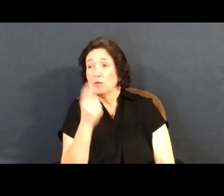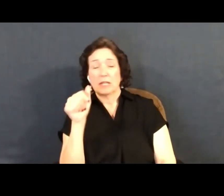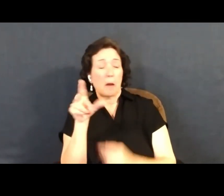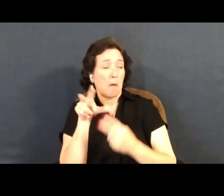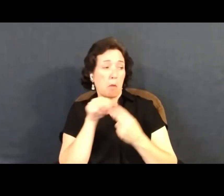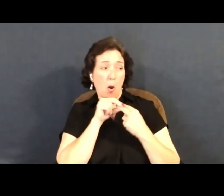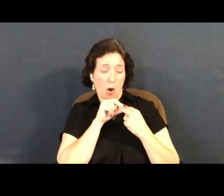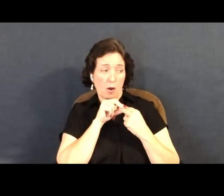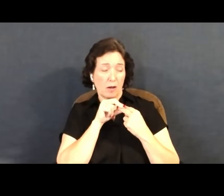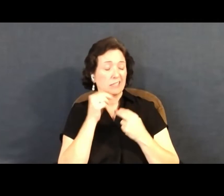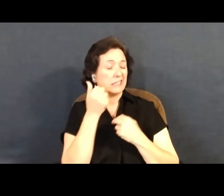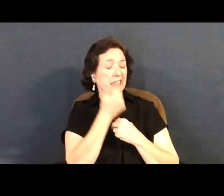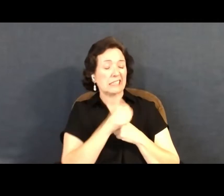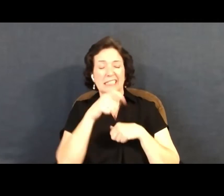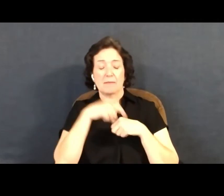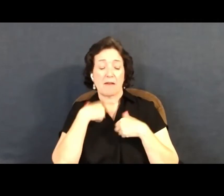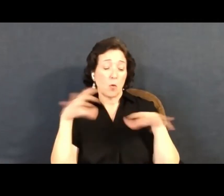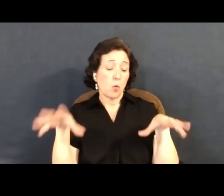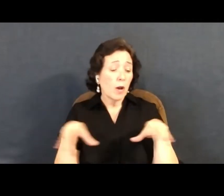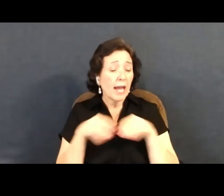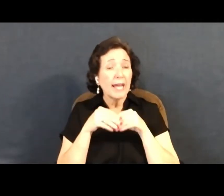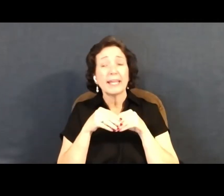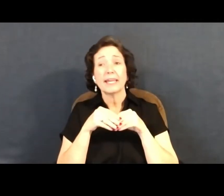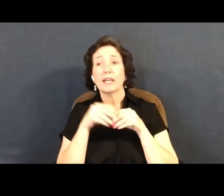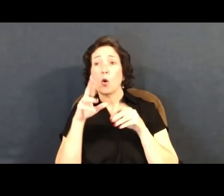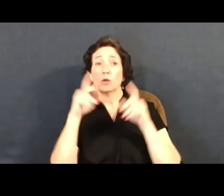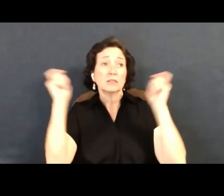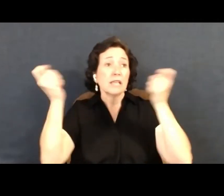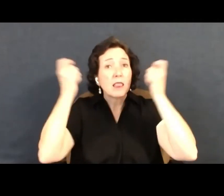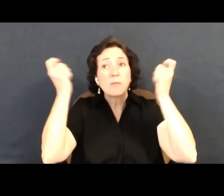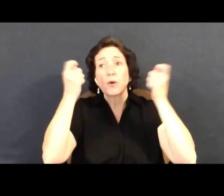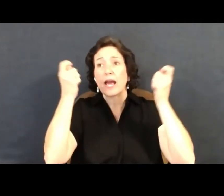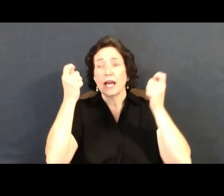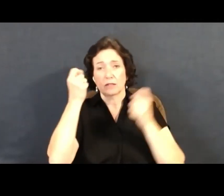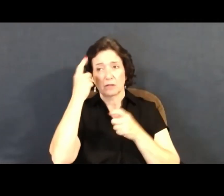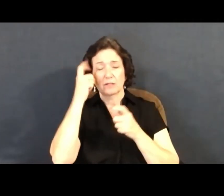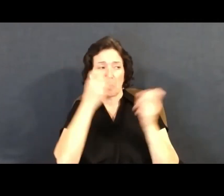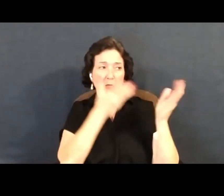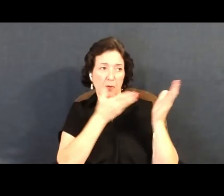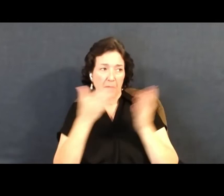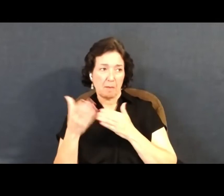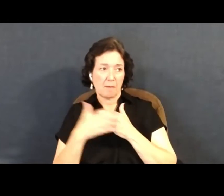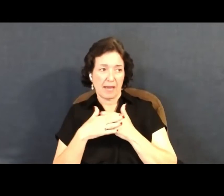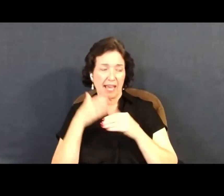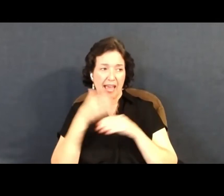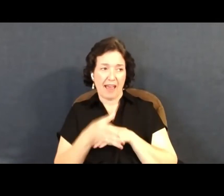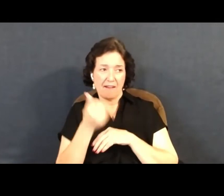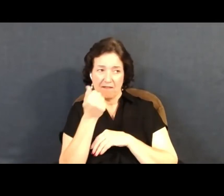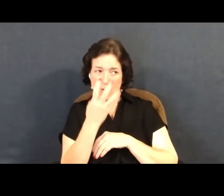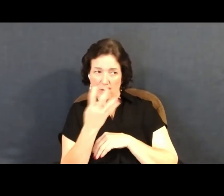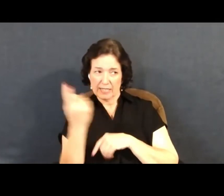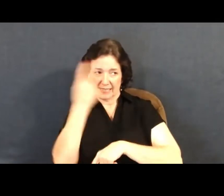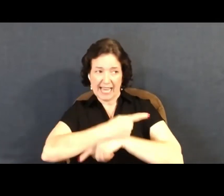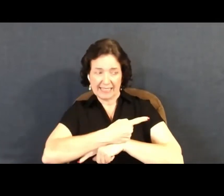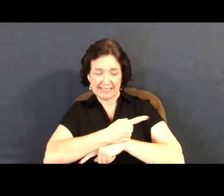it whenever they have a wedding or they celebrate, providing they bring it back after 14